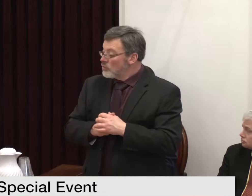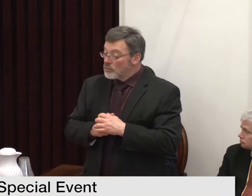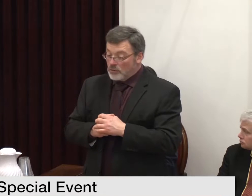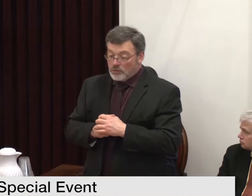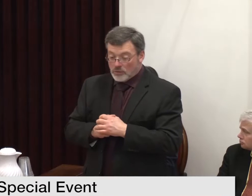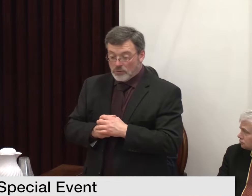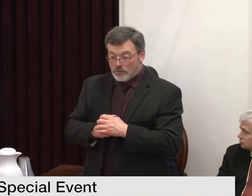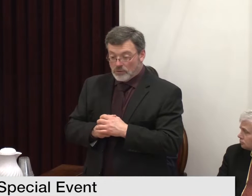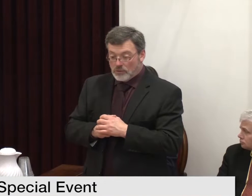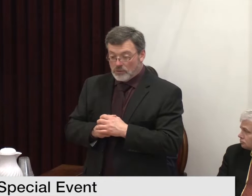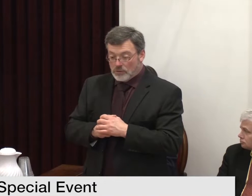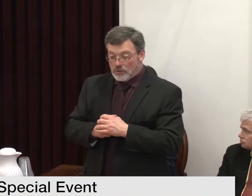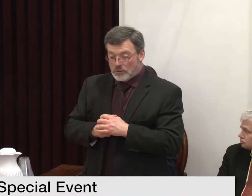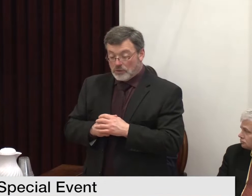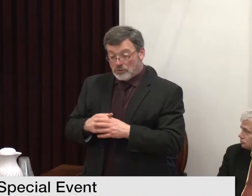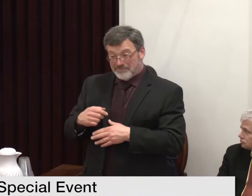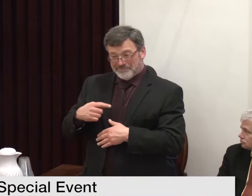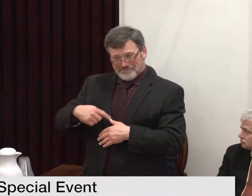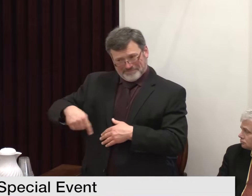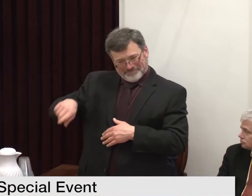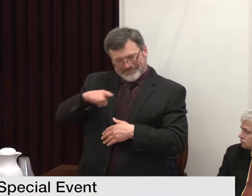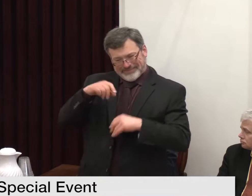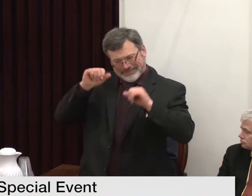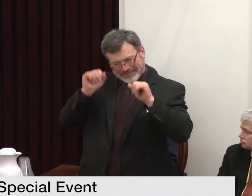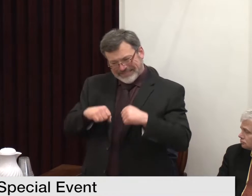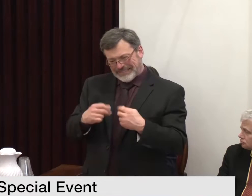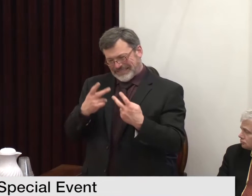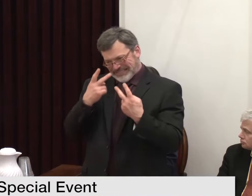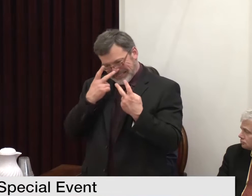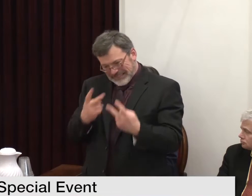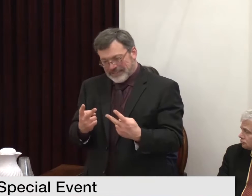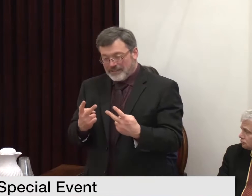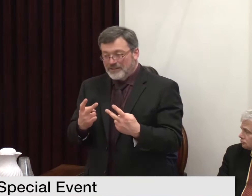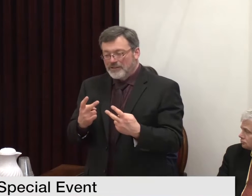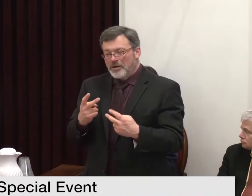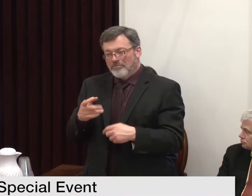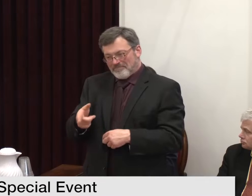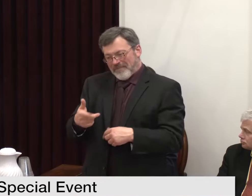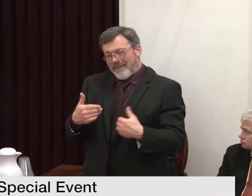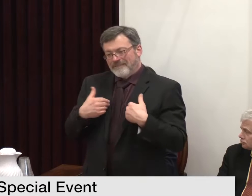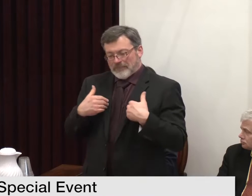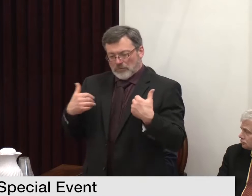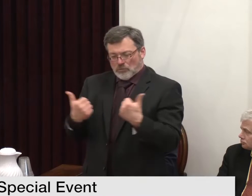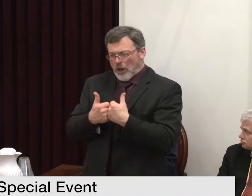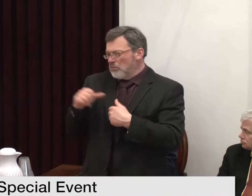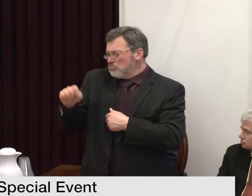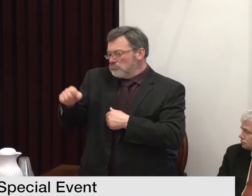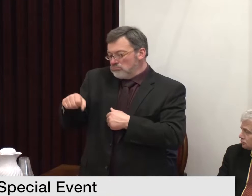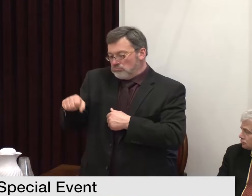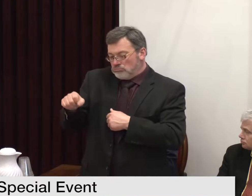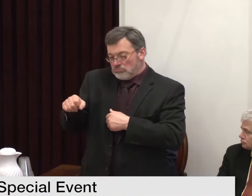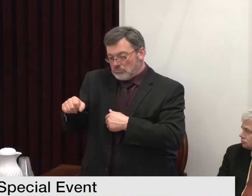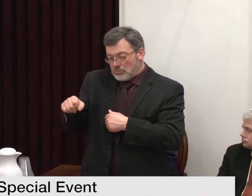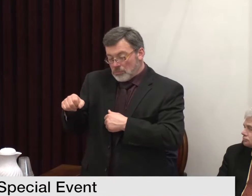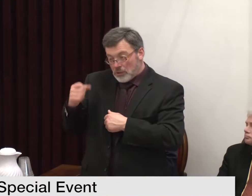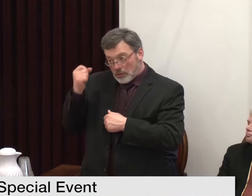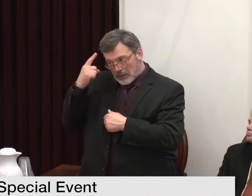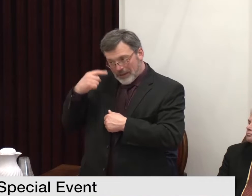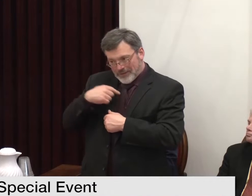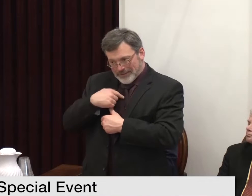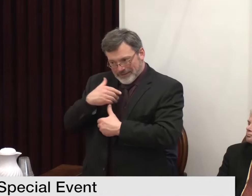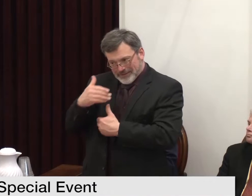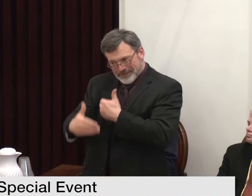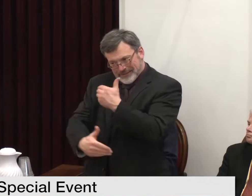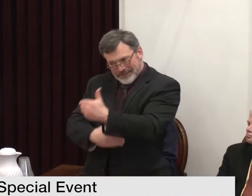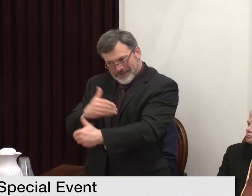We know we've had our share of challenges, but we're moving in the right direction, and we can work with the Biden